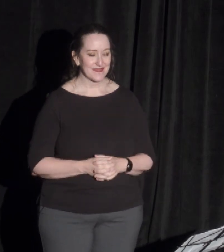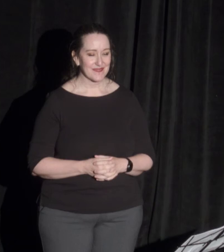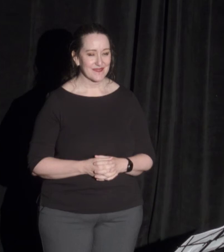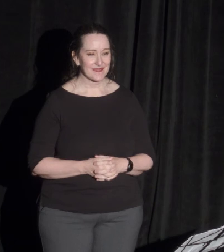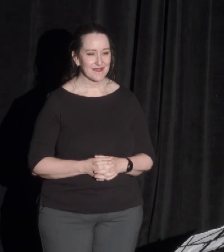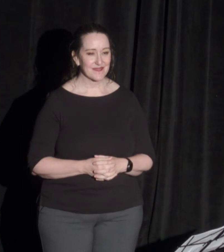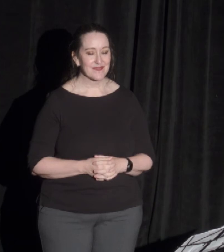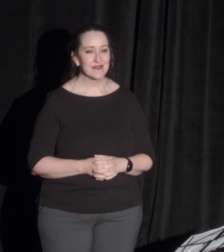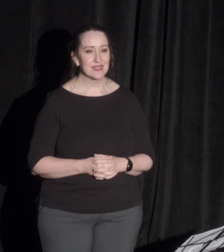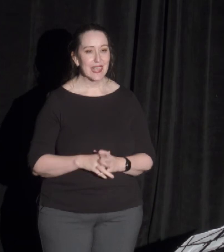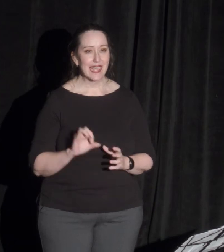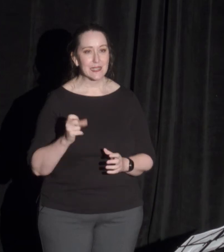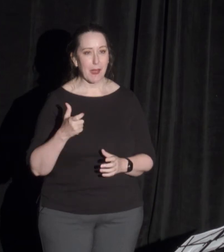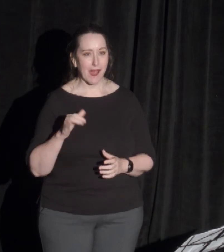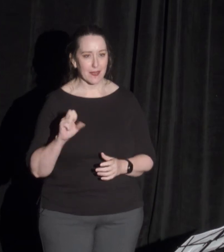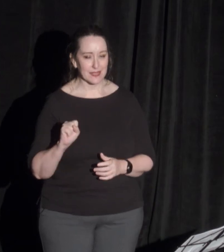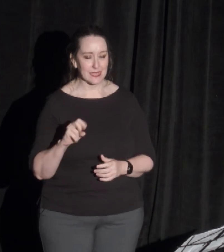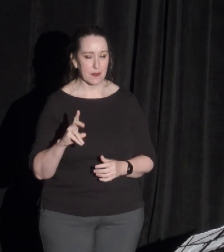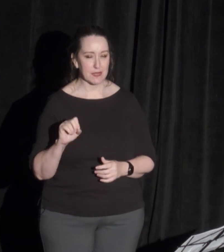The Expanse, Nemesis Games.